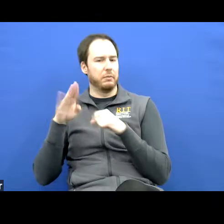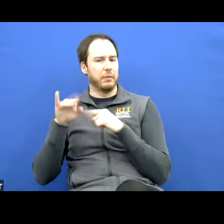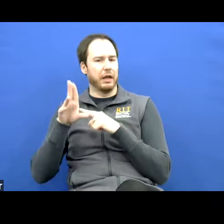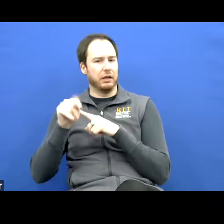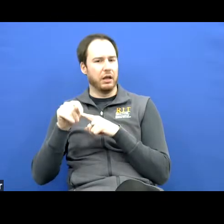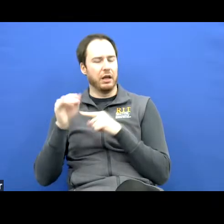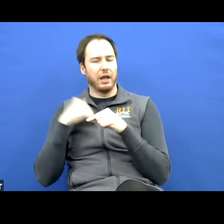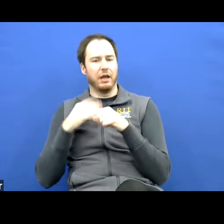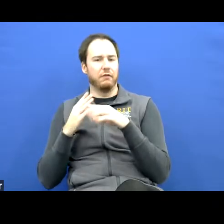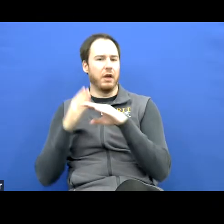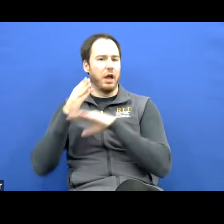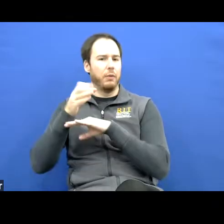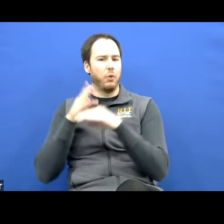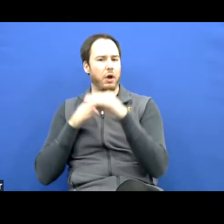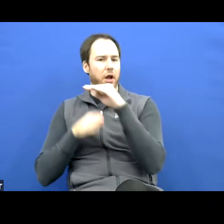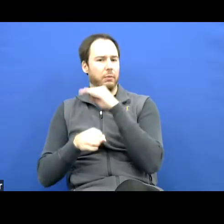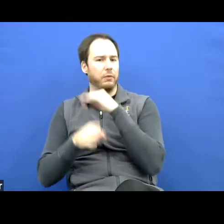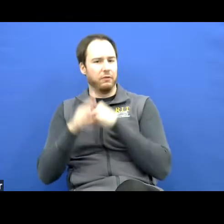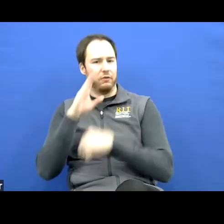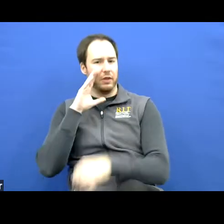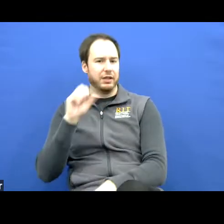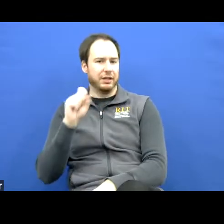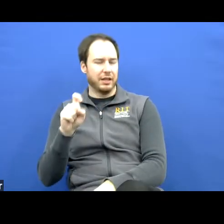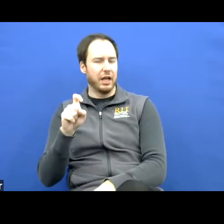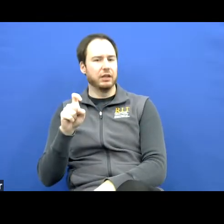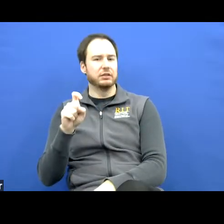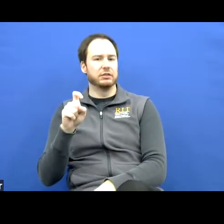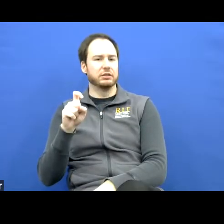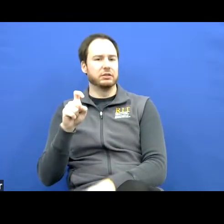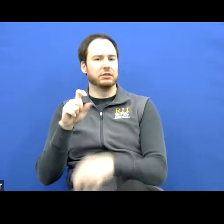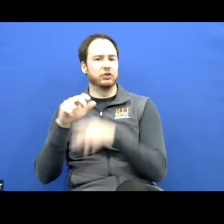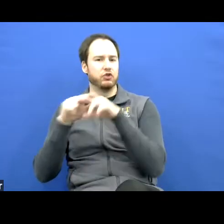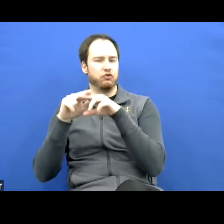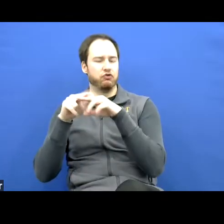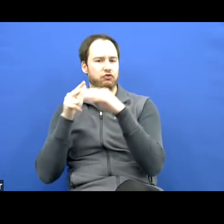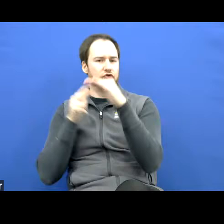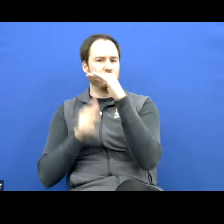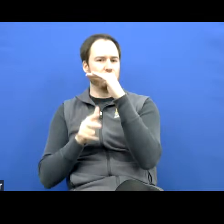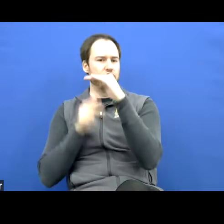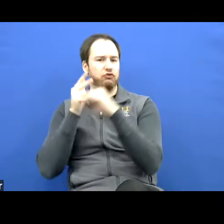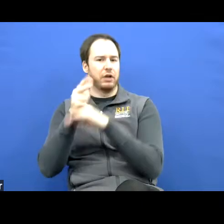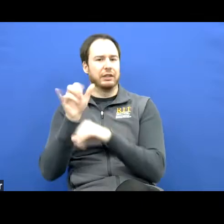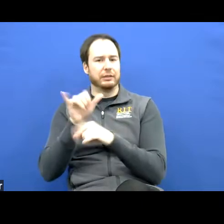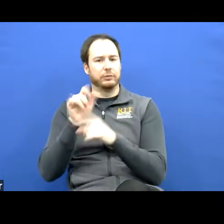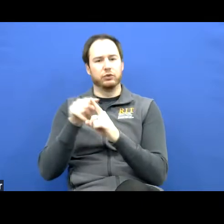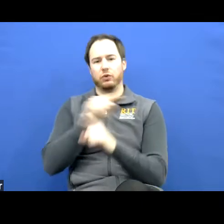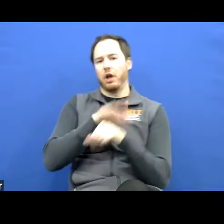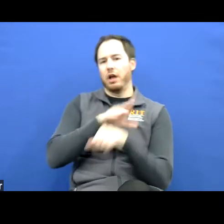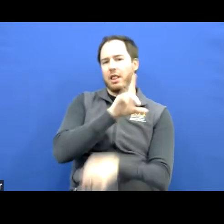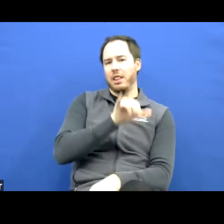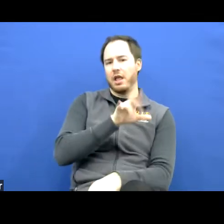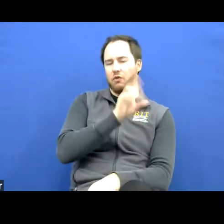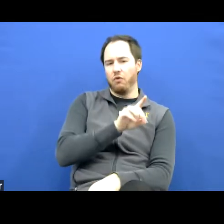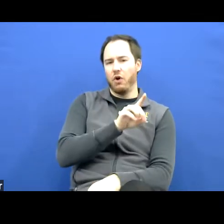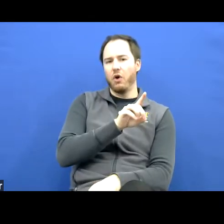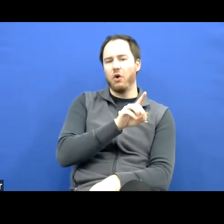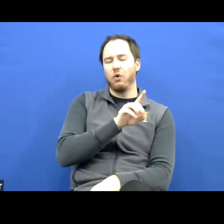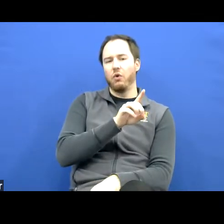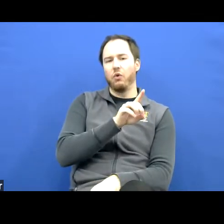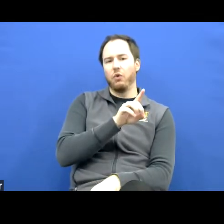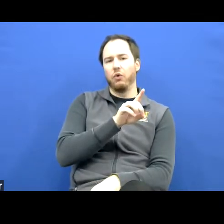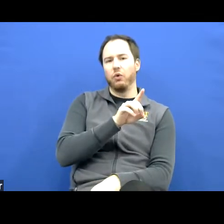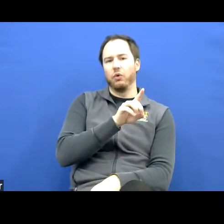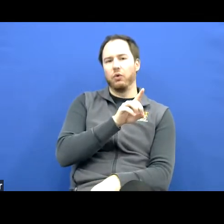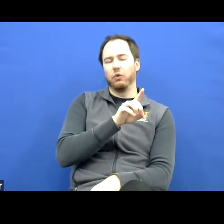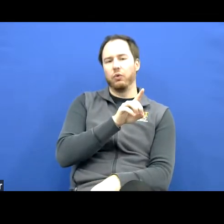or overpass the CSX tracks, like there is Clay Road under right